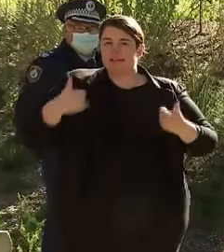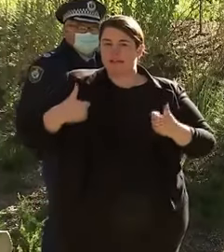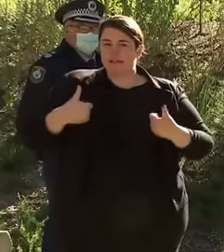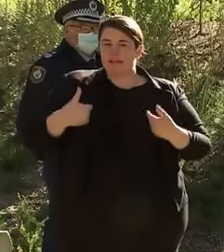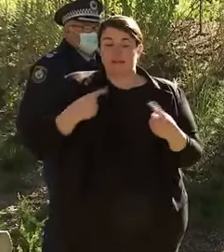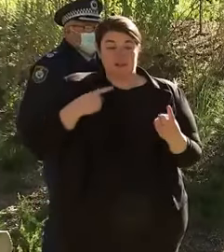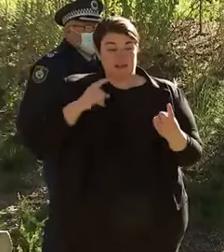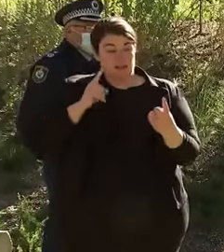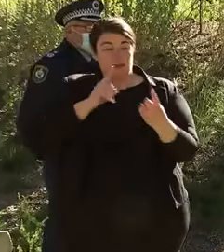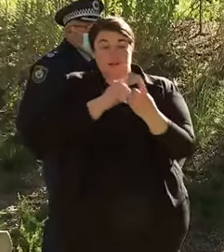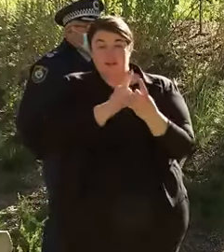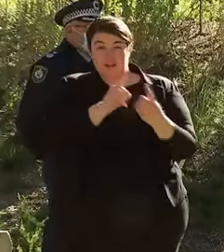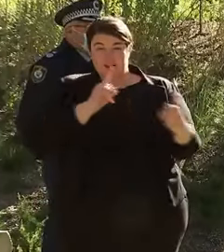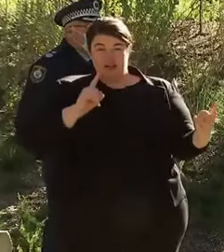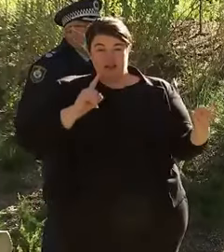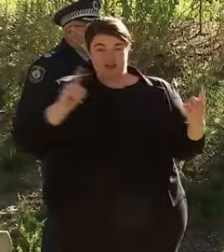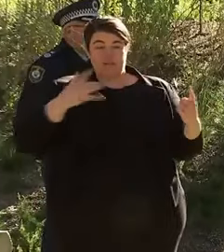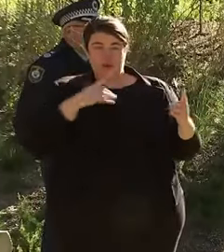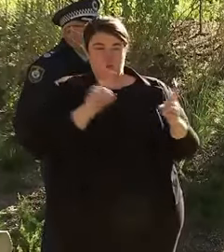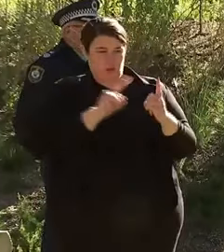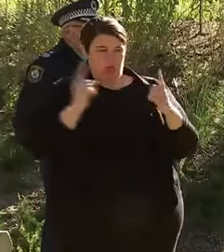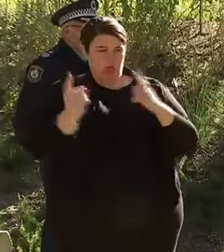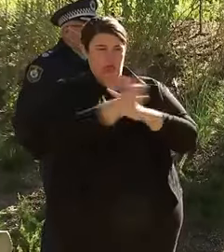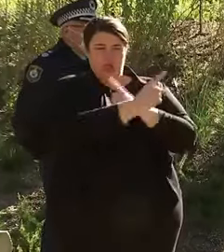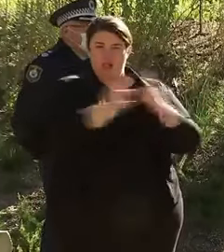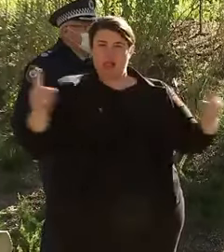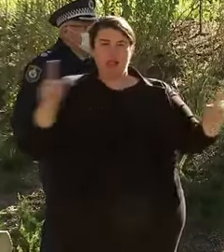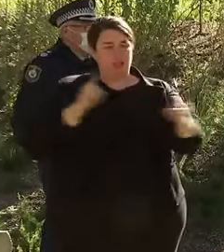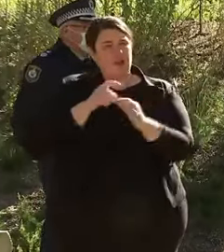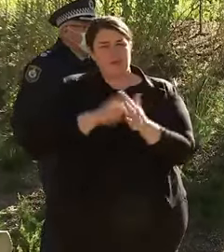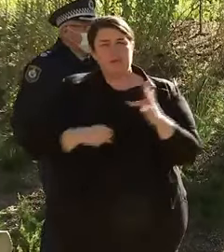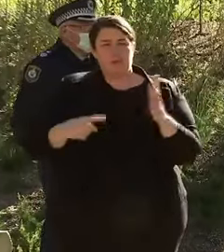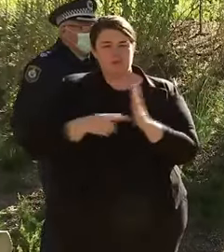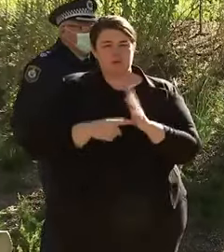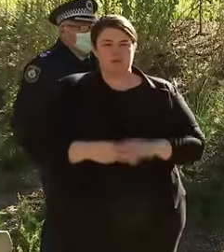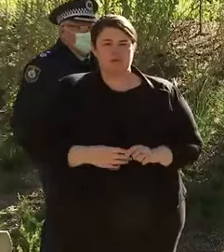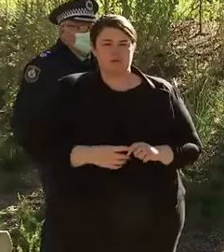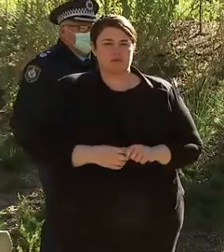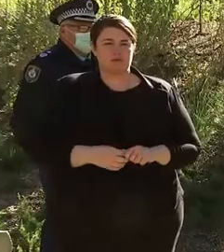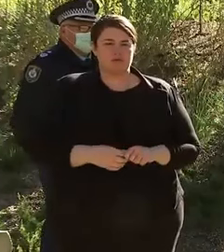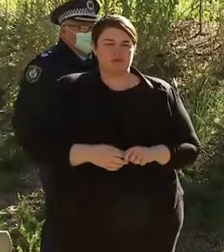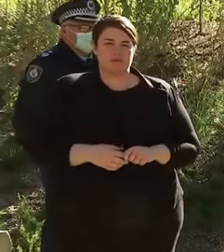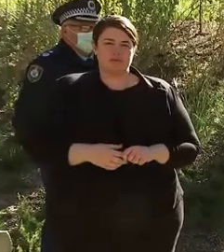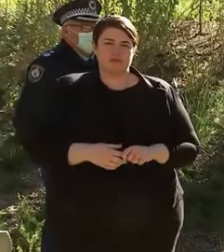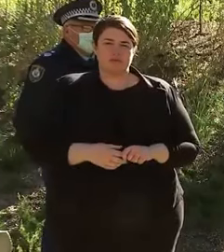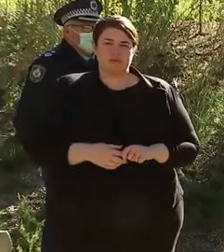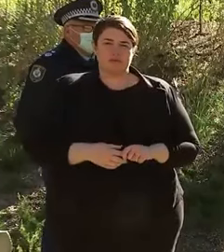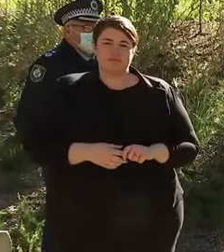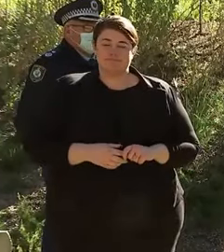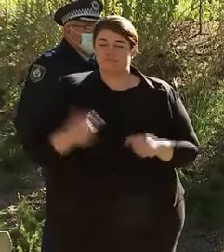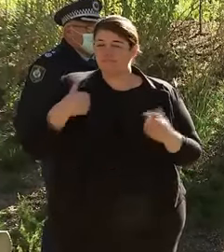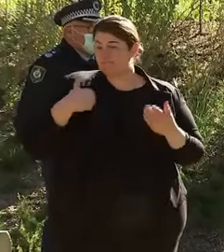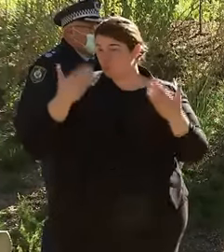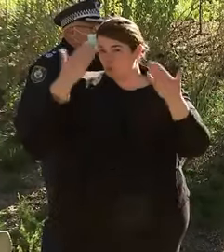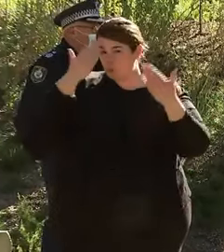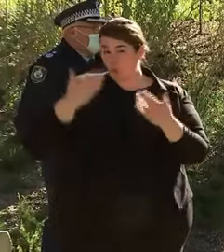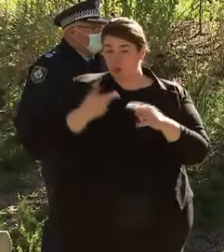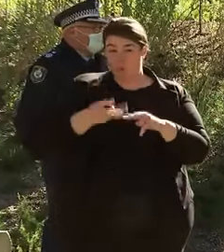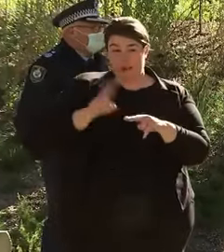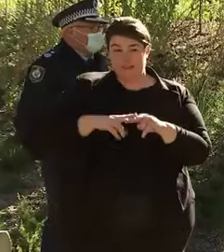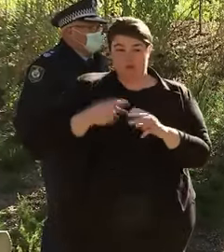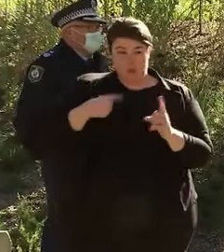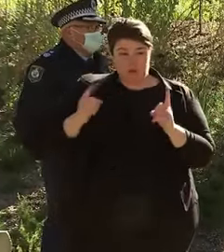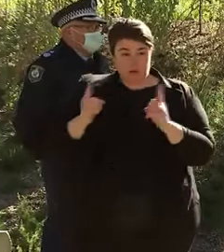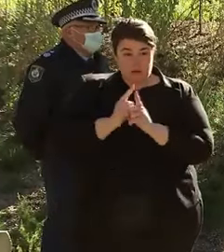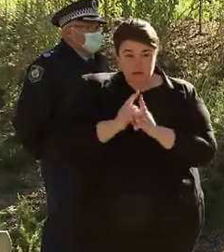come into any physical proximity with have the virus. And that's really important. We don't know necessarily if we're a close contact until health notifies